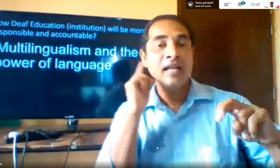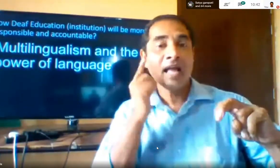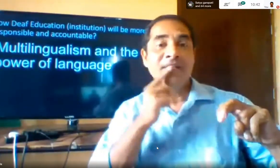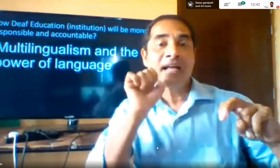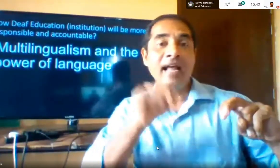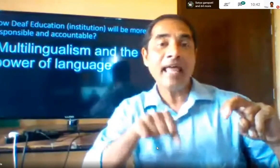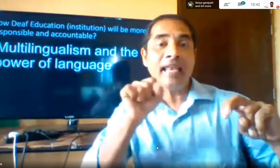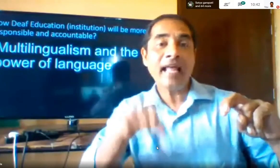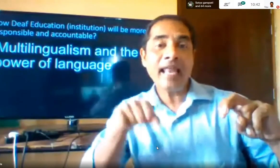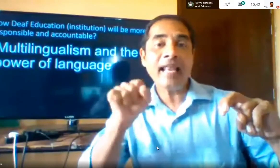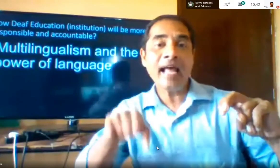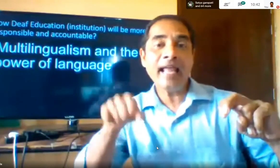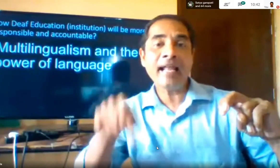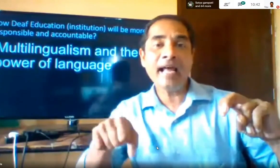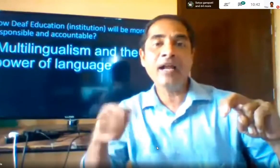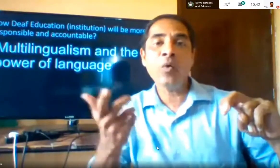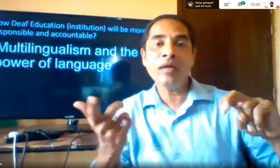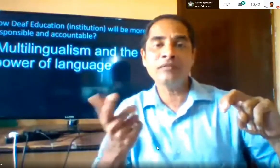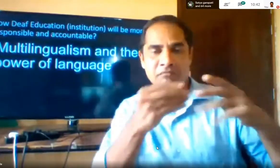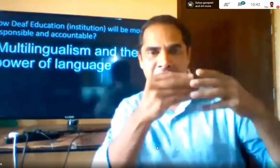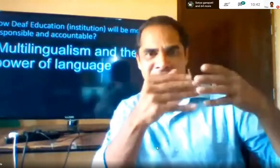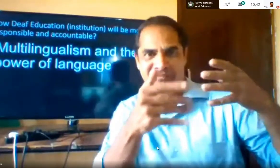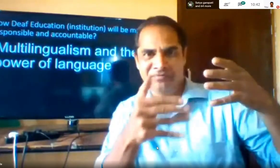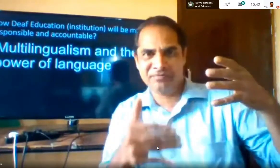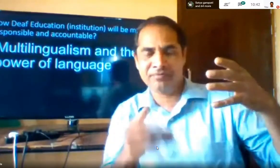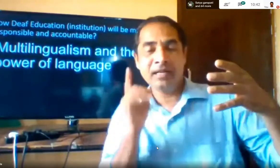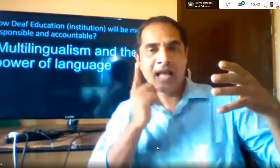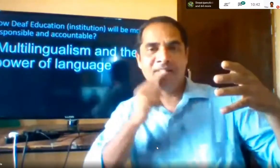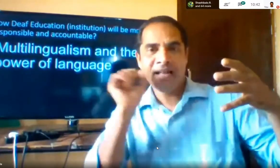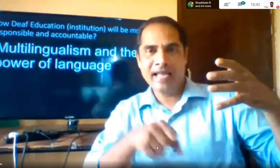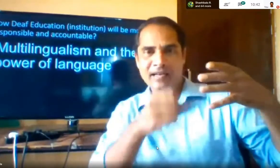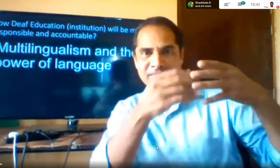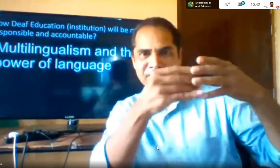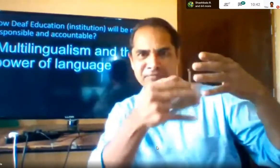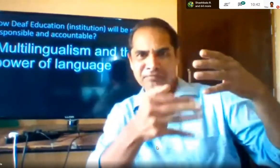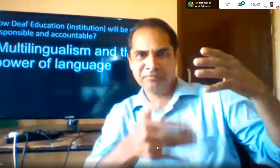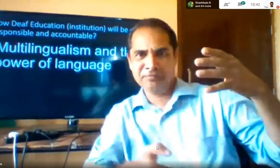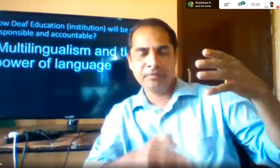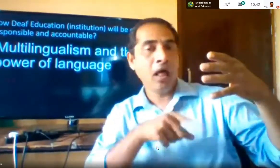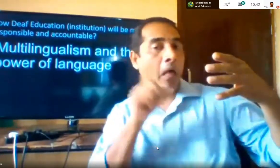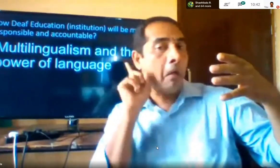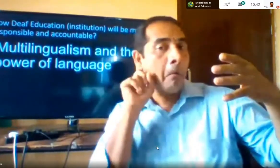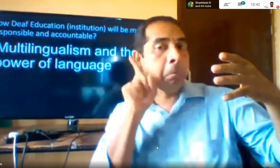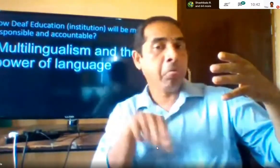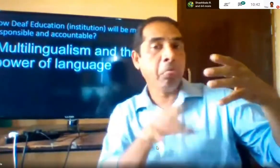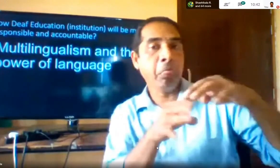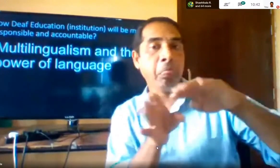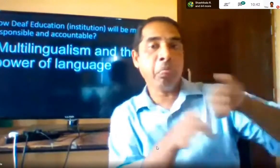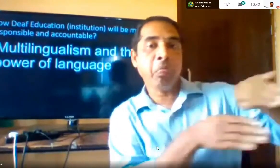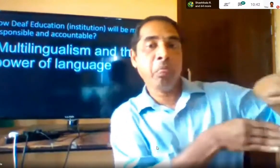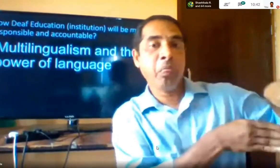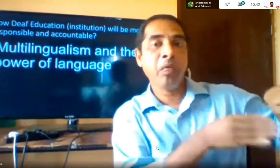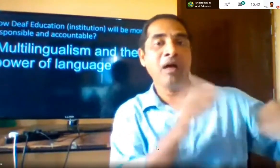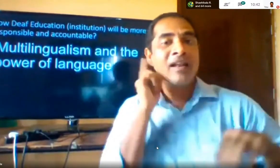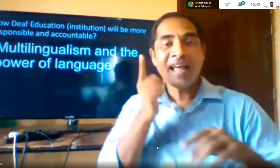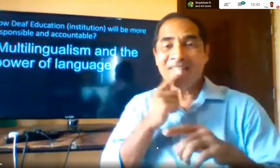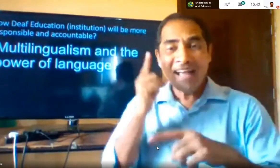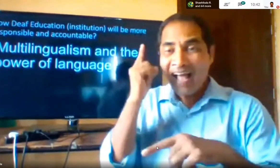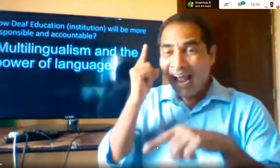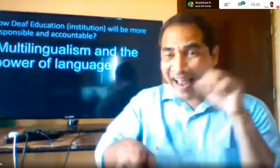there are researches going on this. And the deaf people are telling, yes, it's possible to learn many languages. We should not ignore